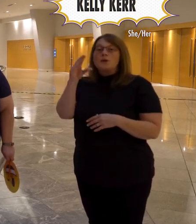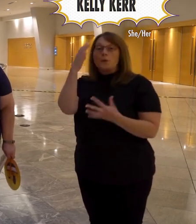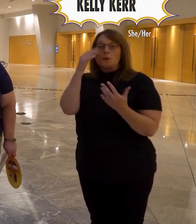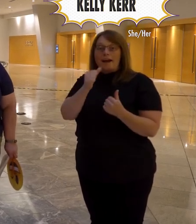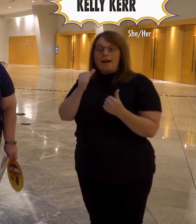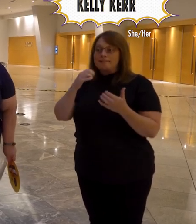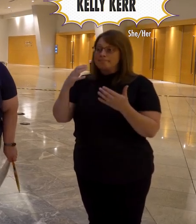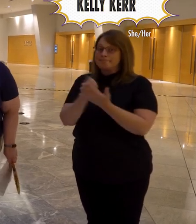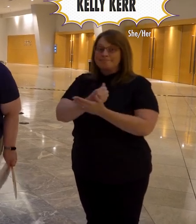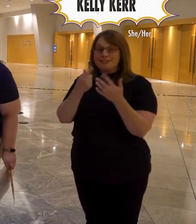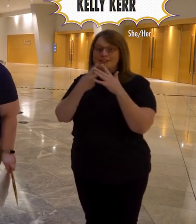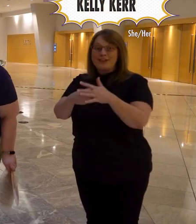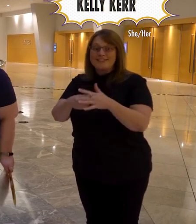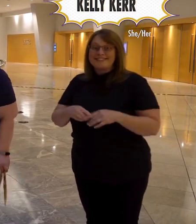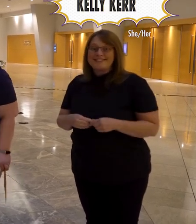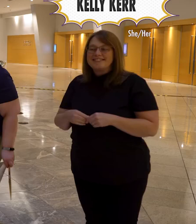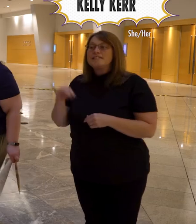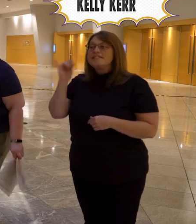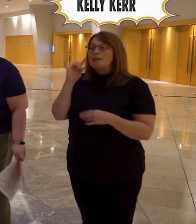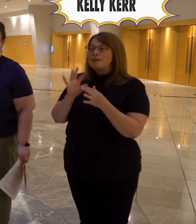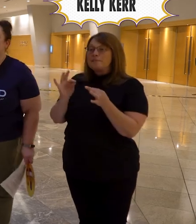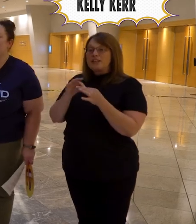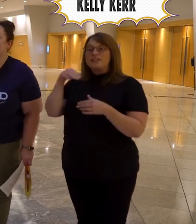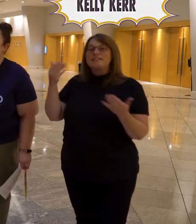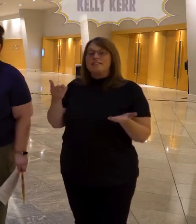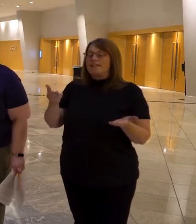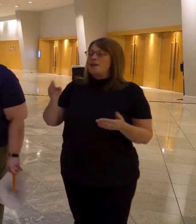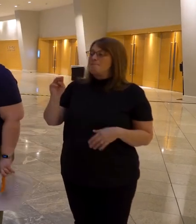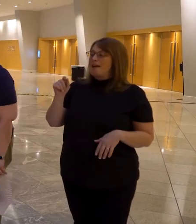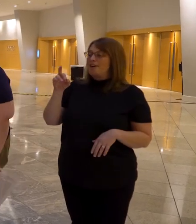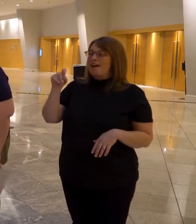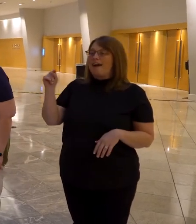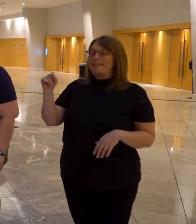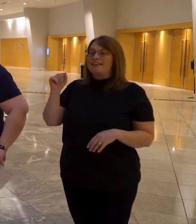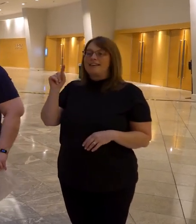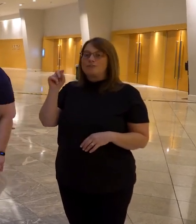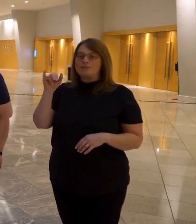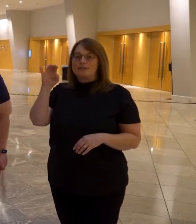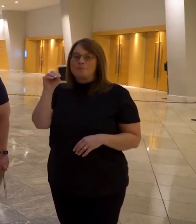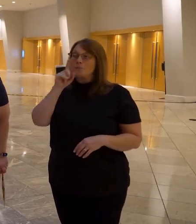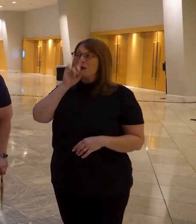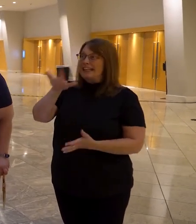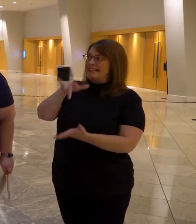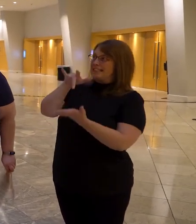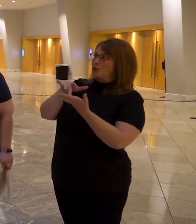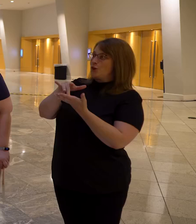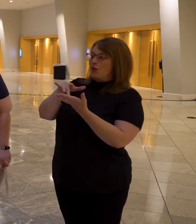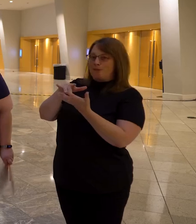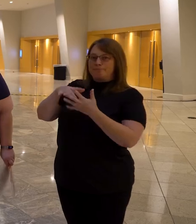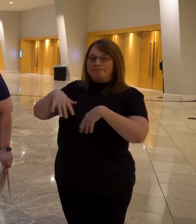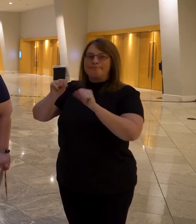don't we start out? As I mentioned, we're here in the Marriott Atrium. This is sort of a central hub location